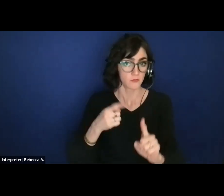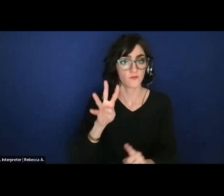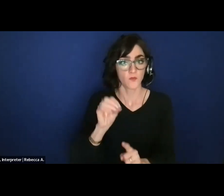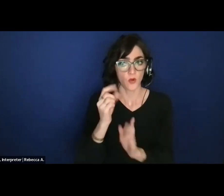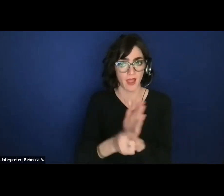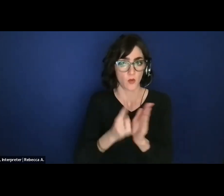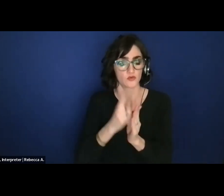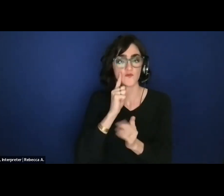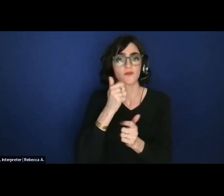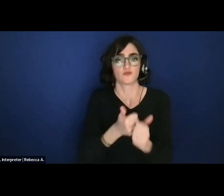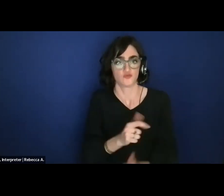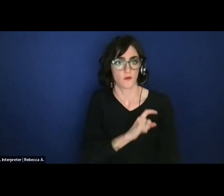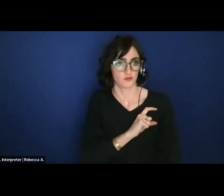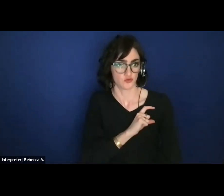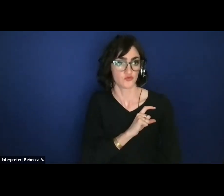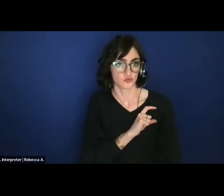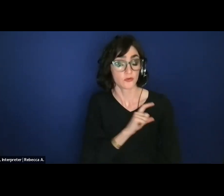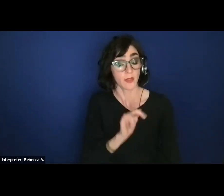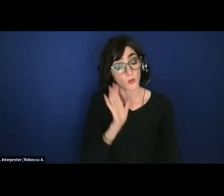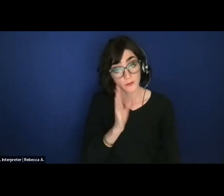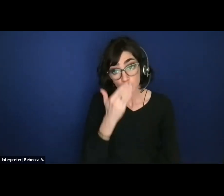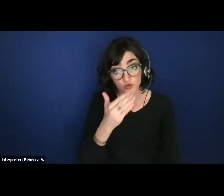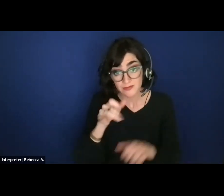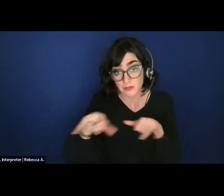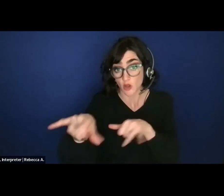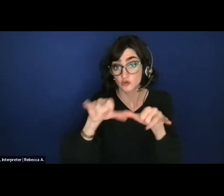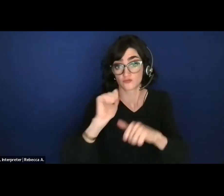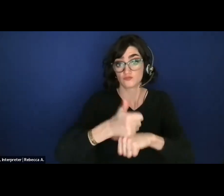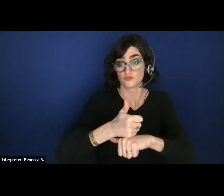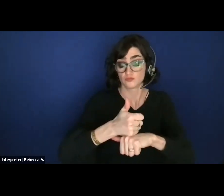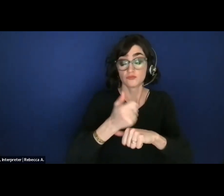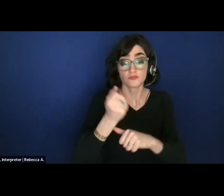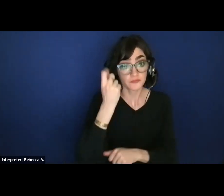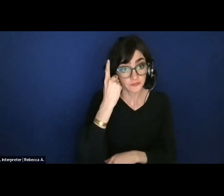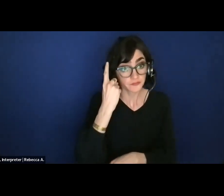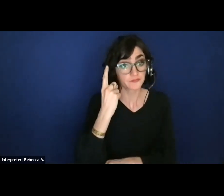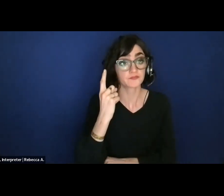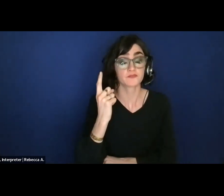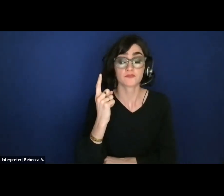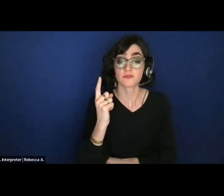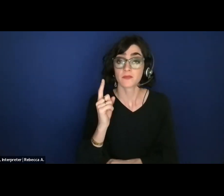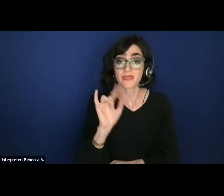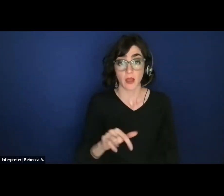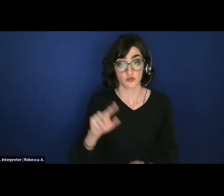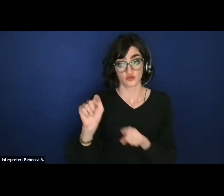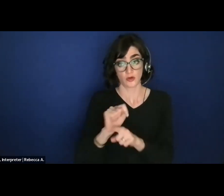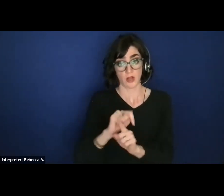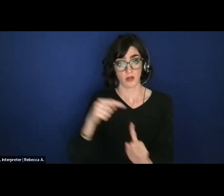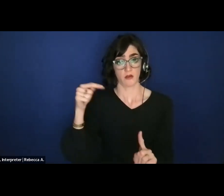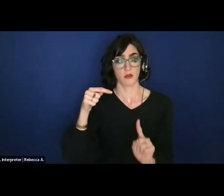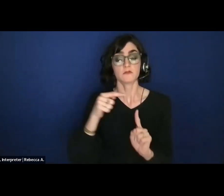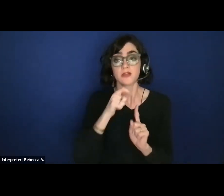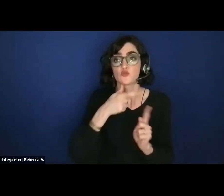we have. I think that would be a good standard. However, it is not, that training doesn't replace